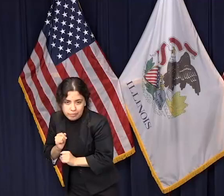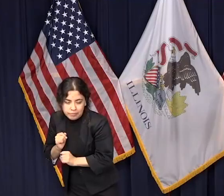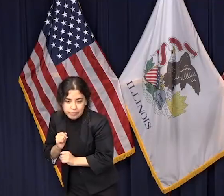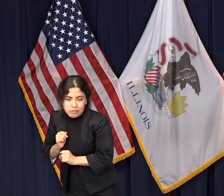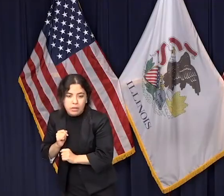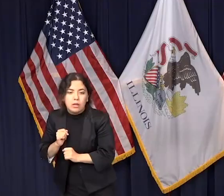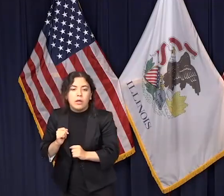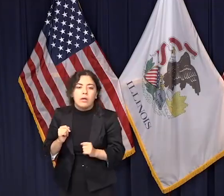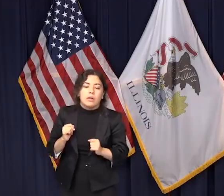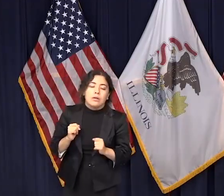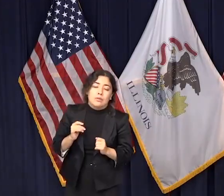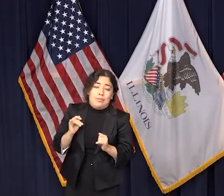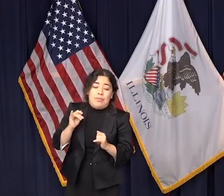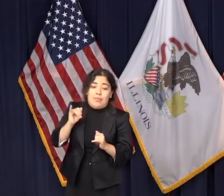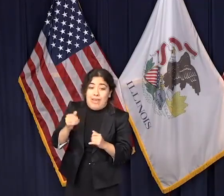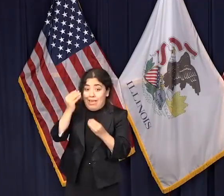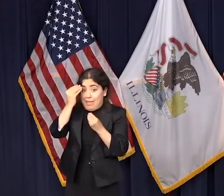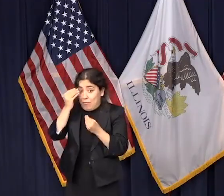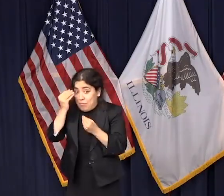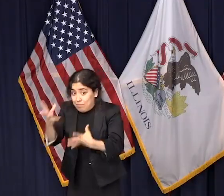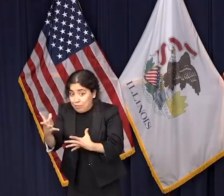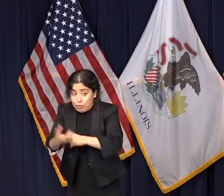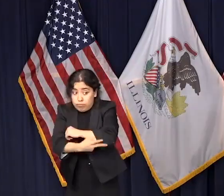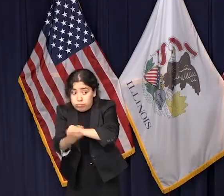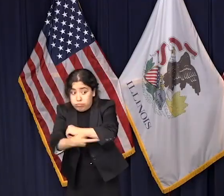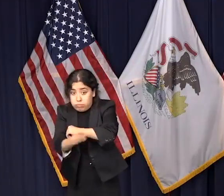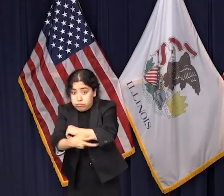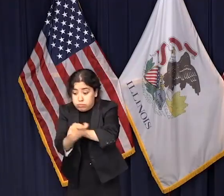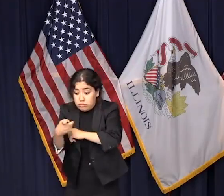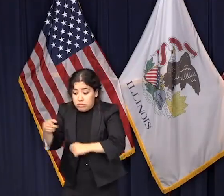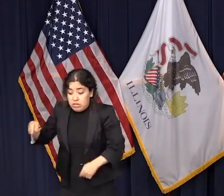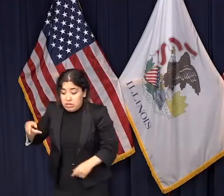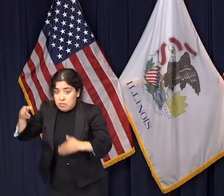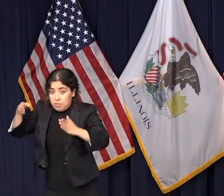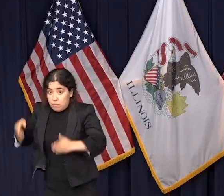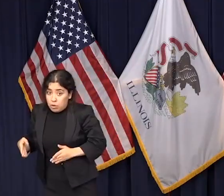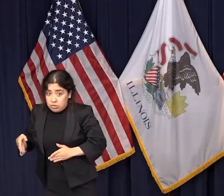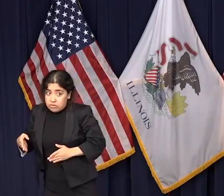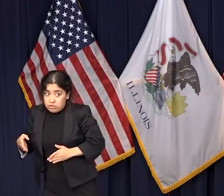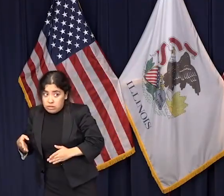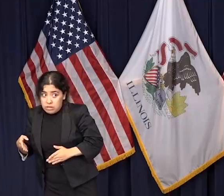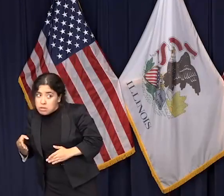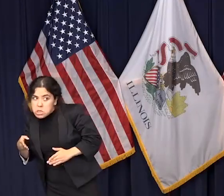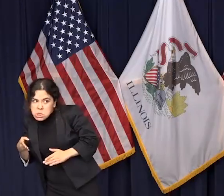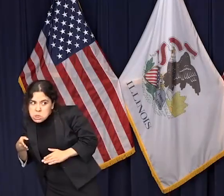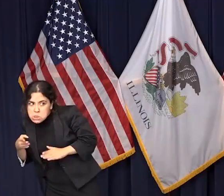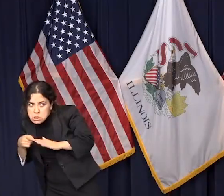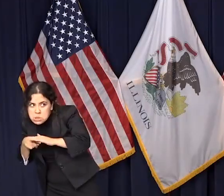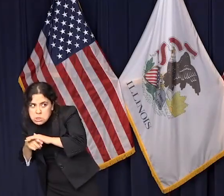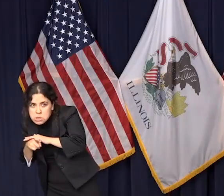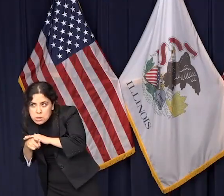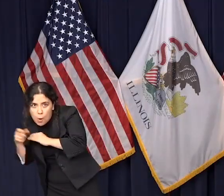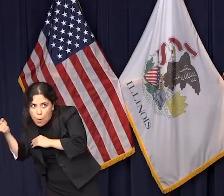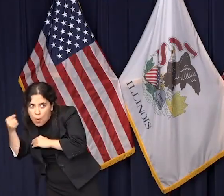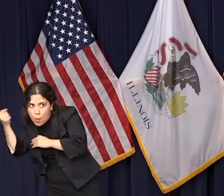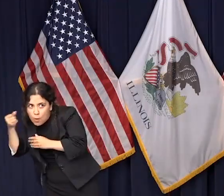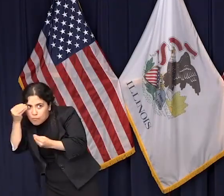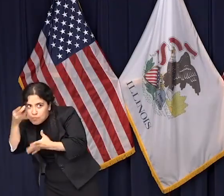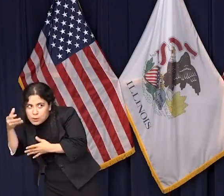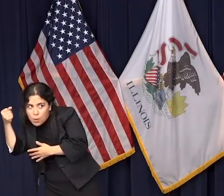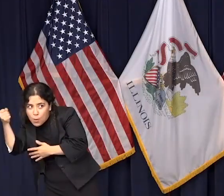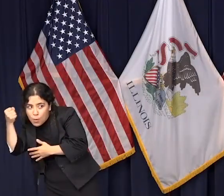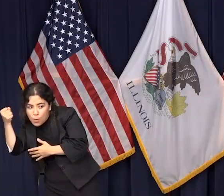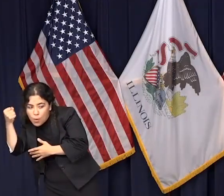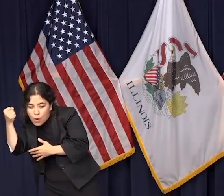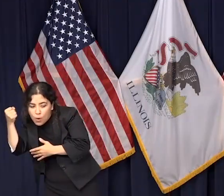information is being held by somebody, some hacker, right, who wants to use it at some point in the future and waits a long enough period of time